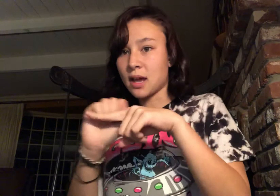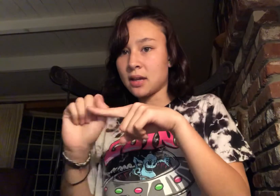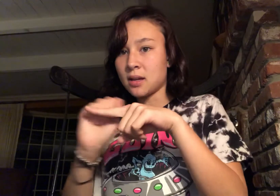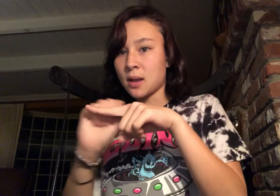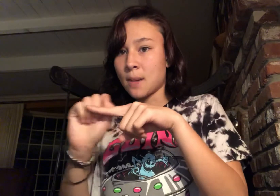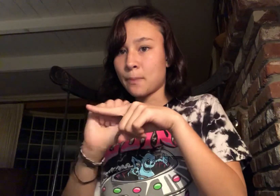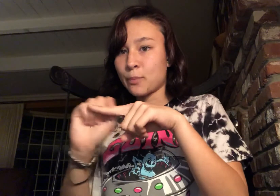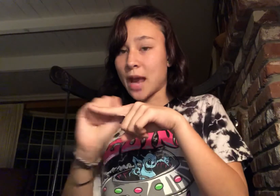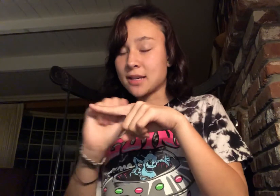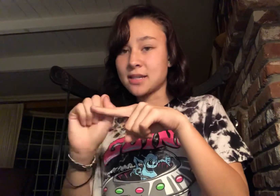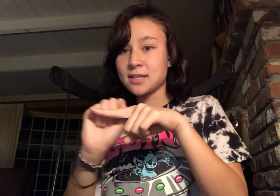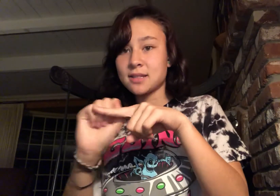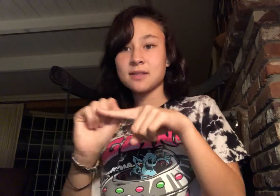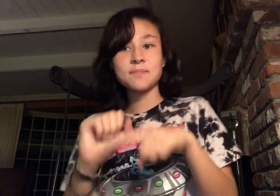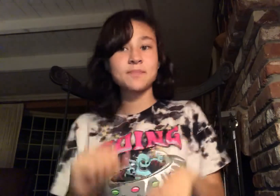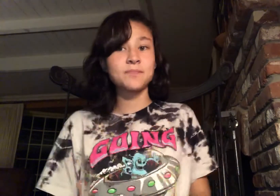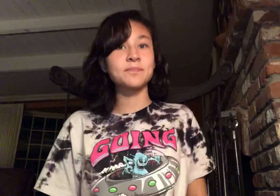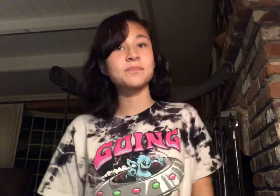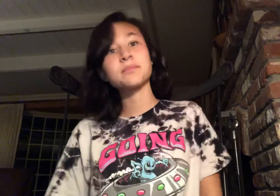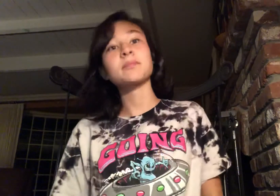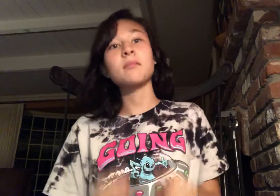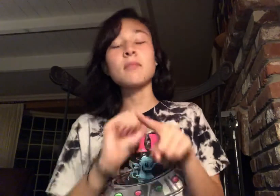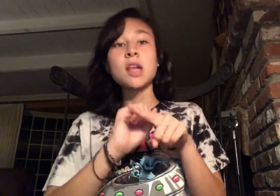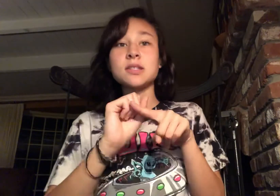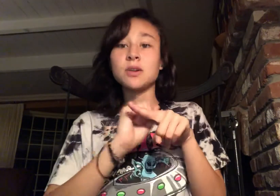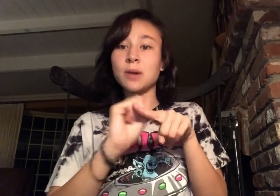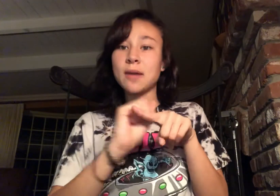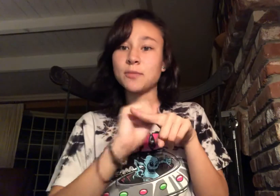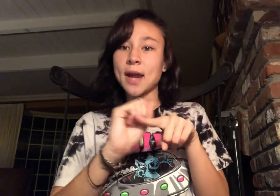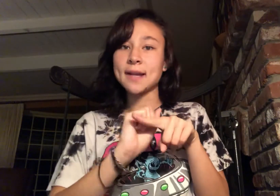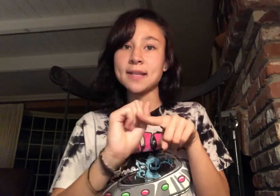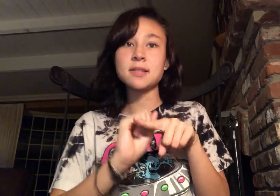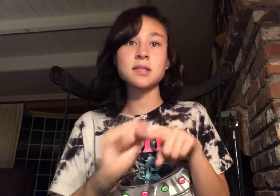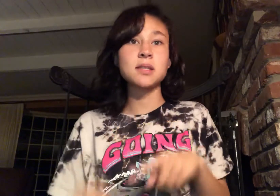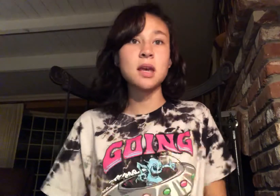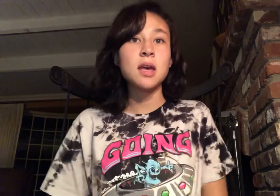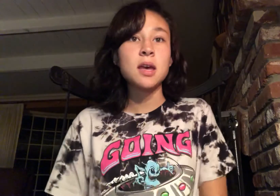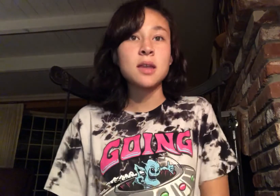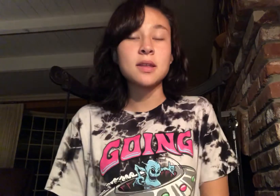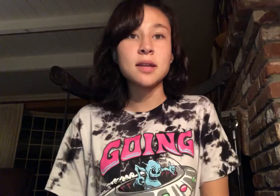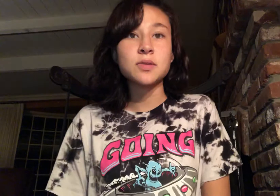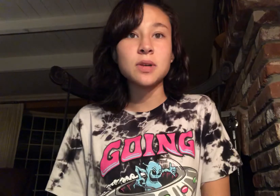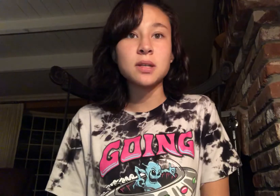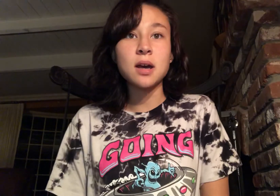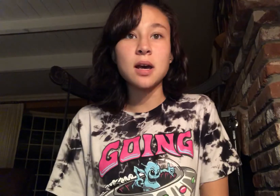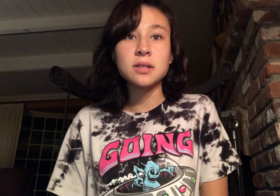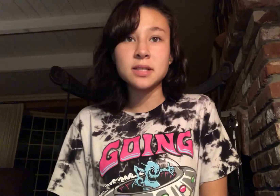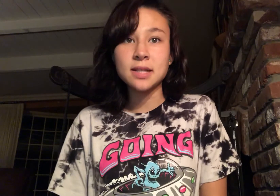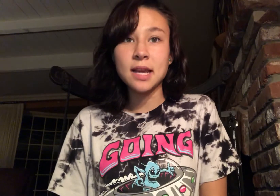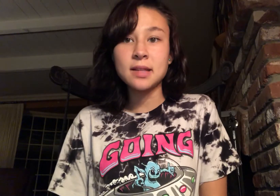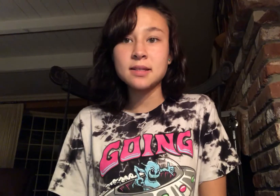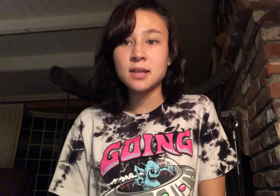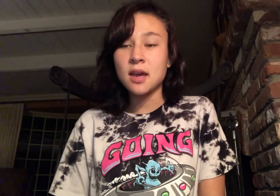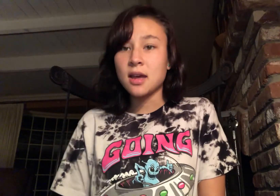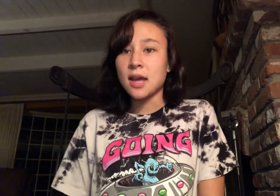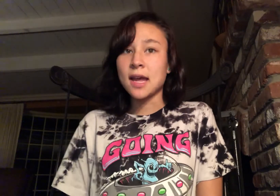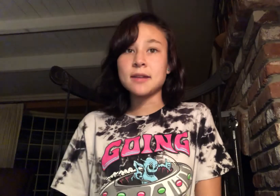side, practice. So again, practice. The next one, understand and